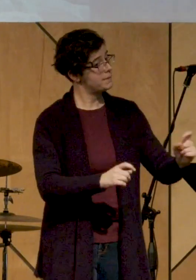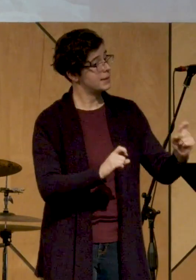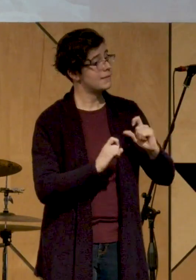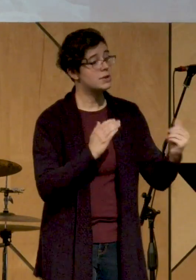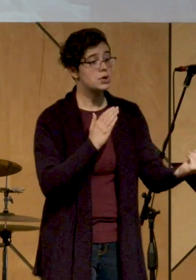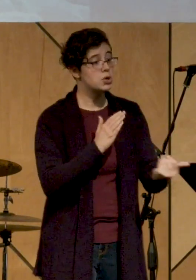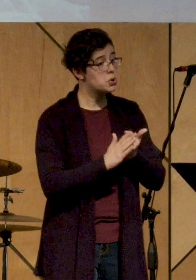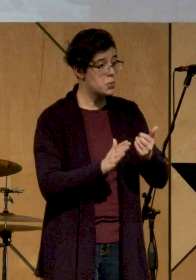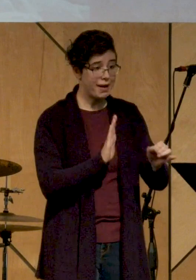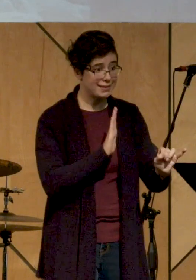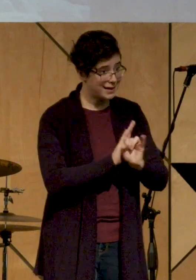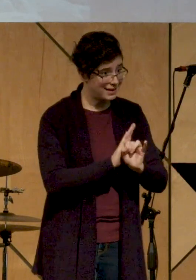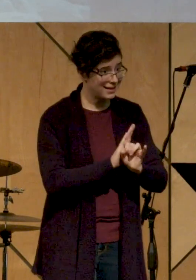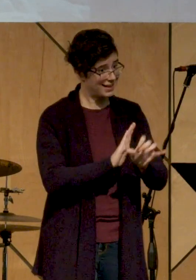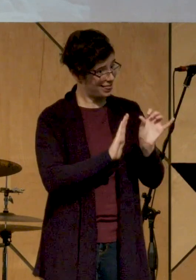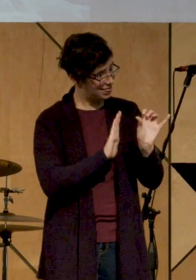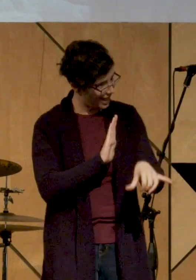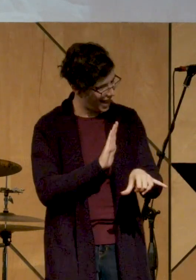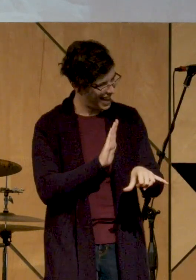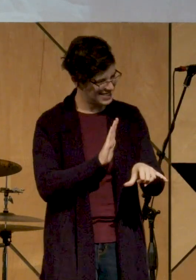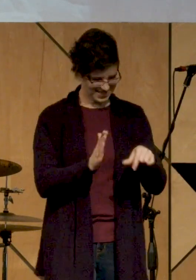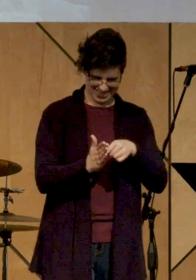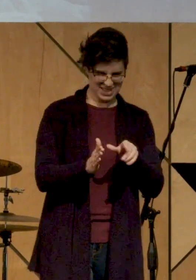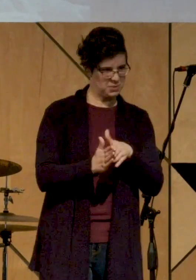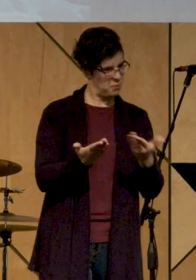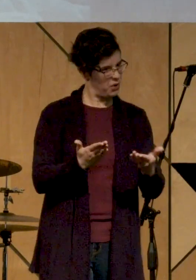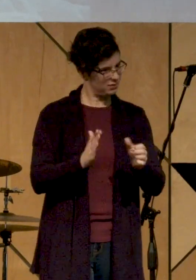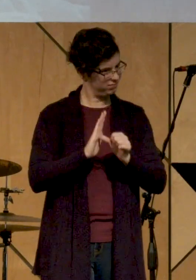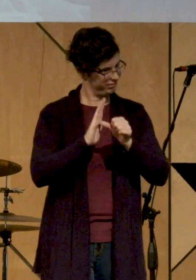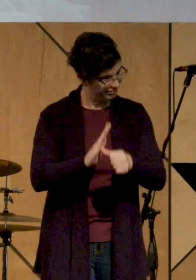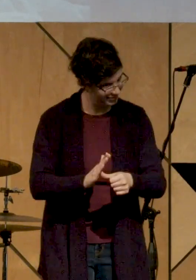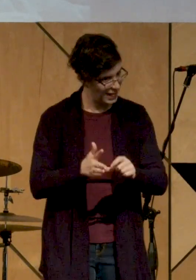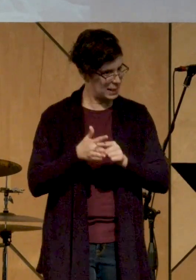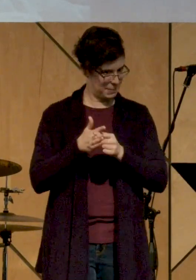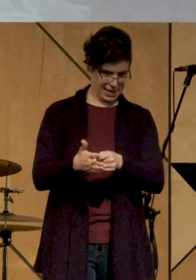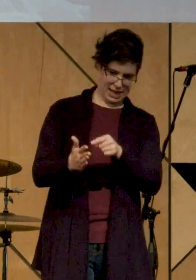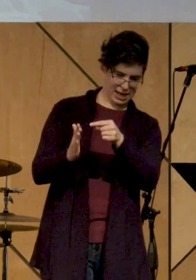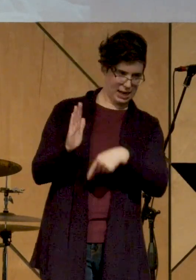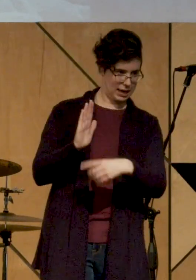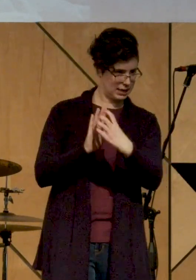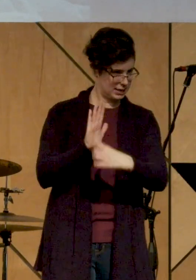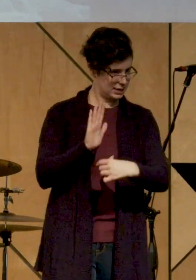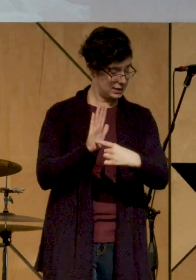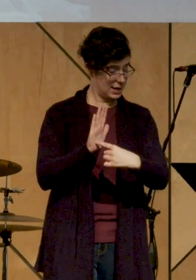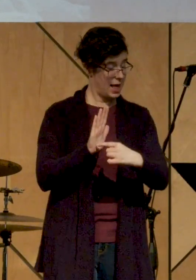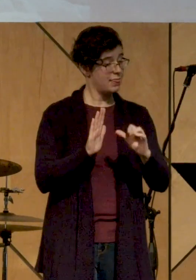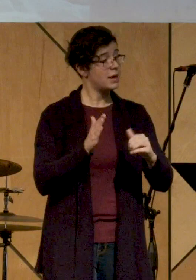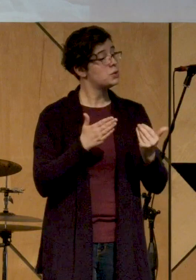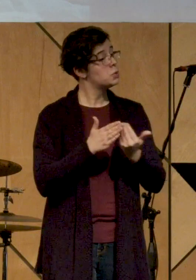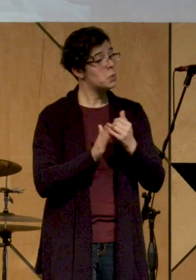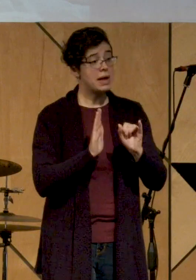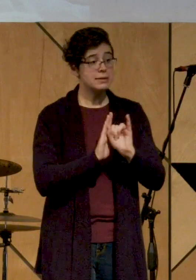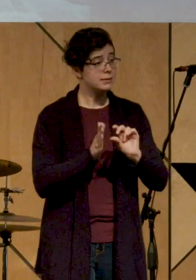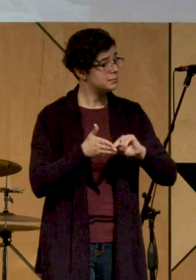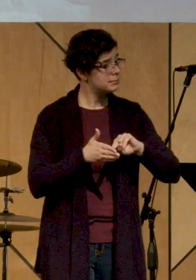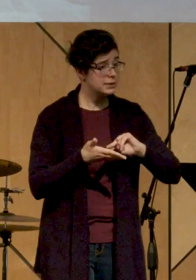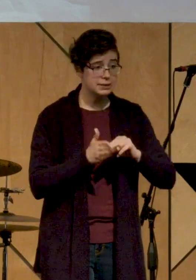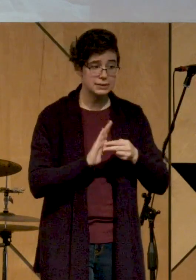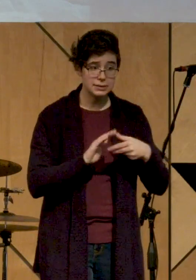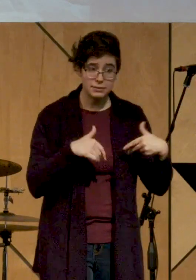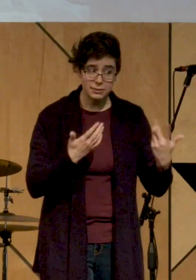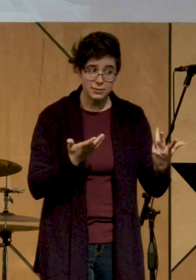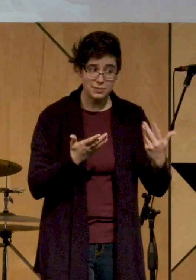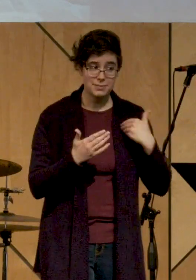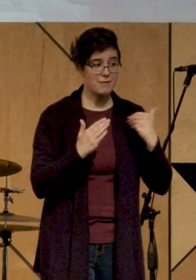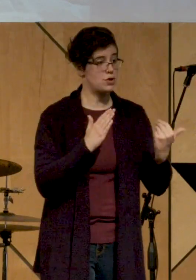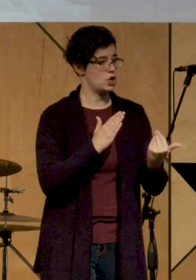a new identity. That's how Colossians begins. And that new identity means we also get